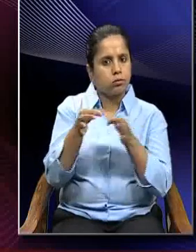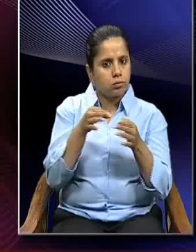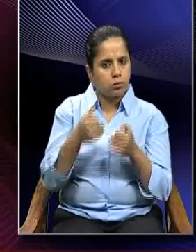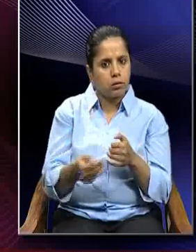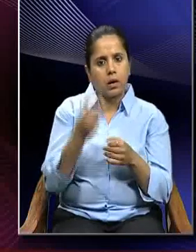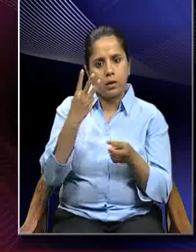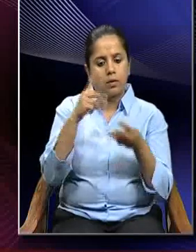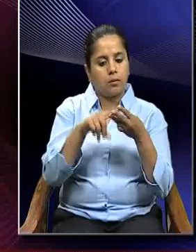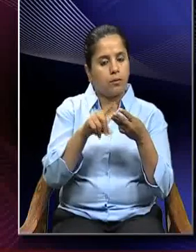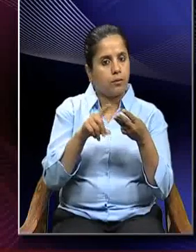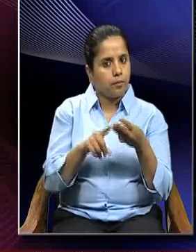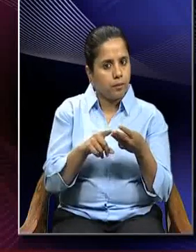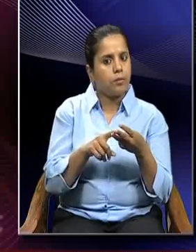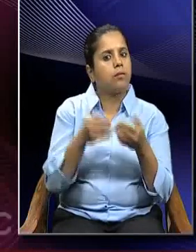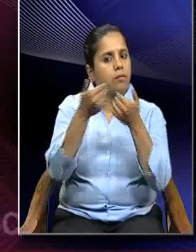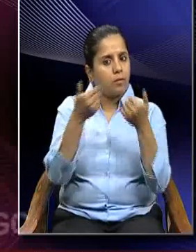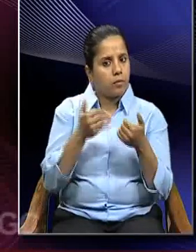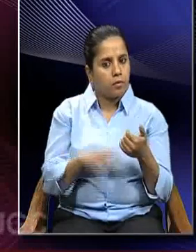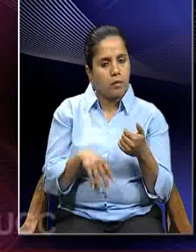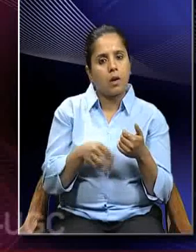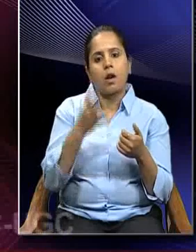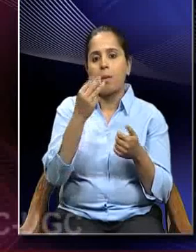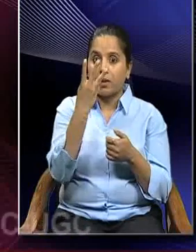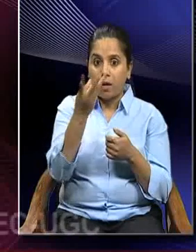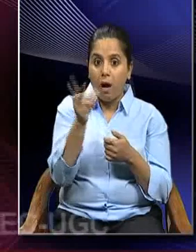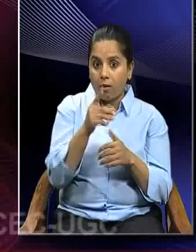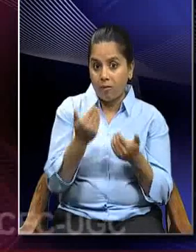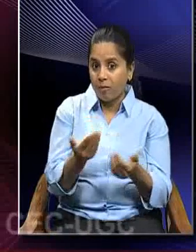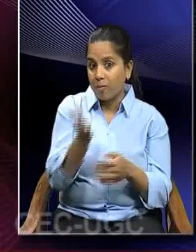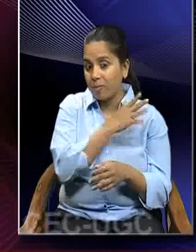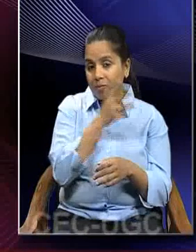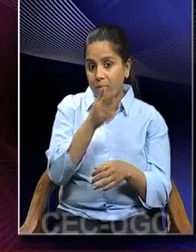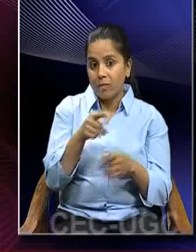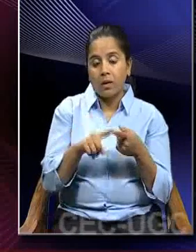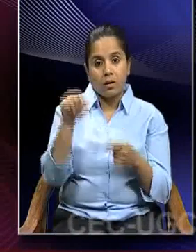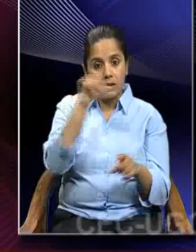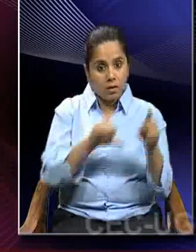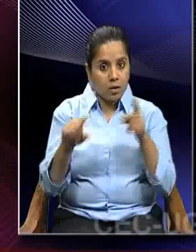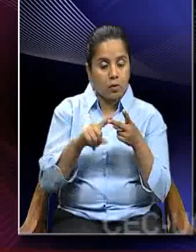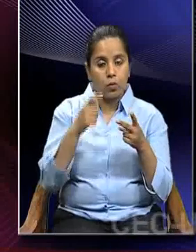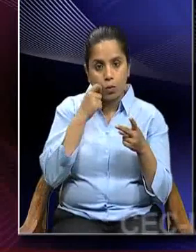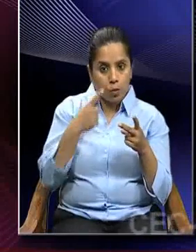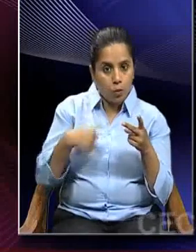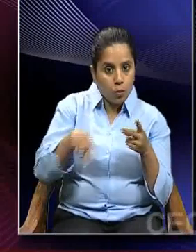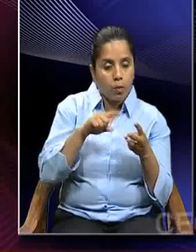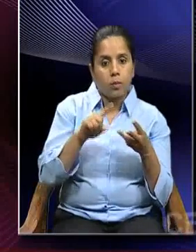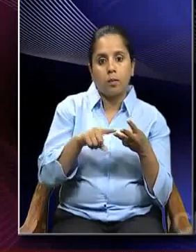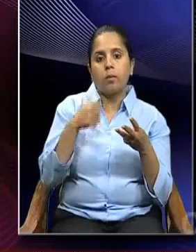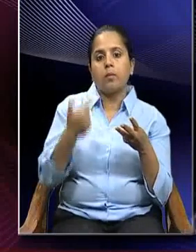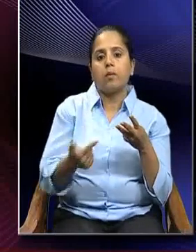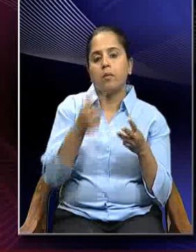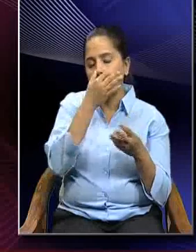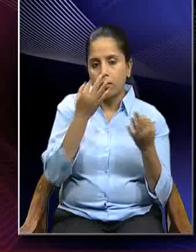these 3 paradigms. Again, the number 3 came: scientific, humanistic, and third one is yogic